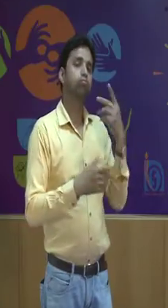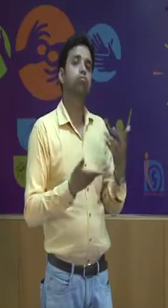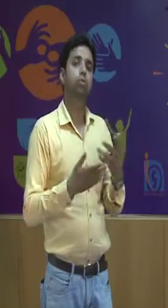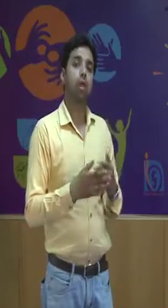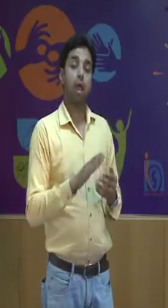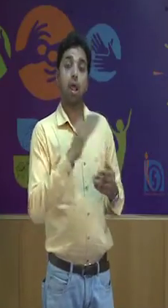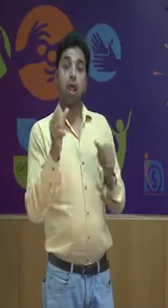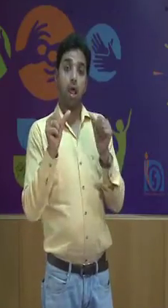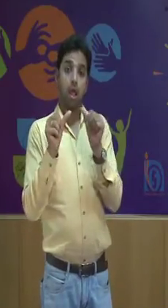Alauddin